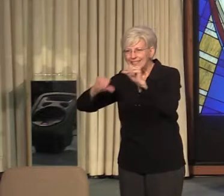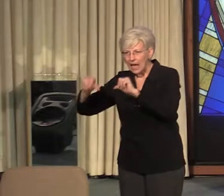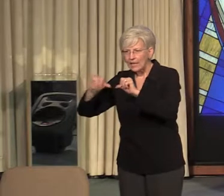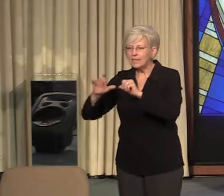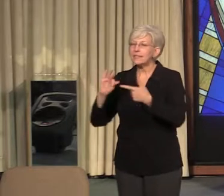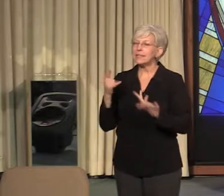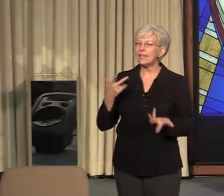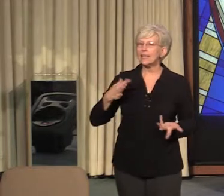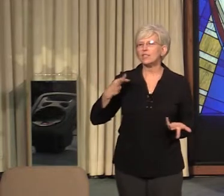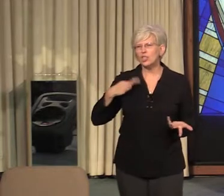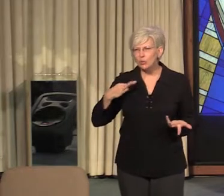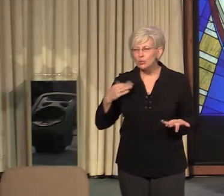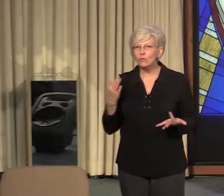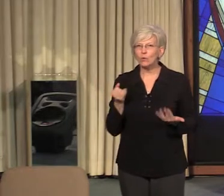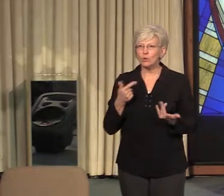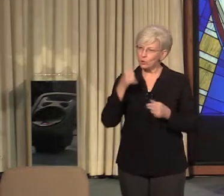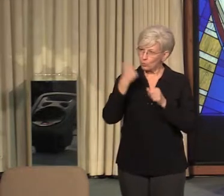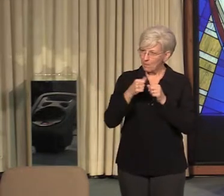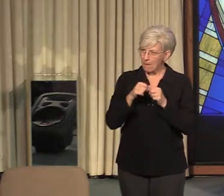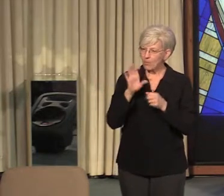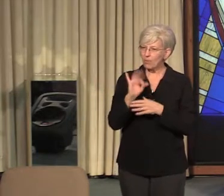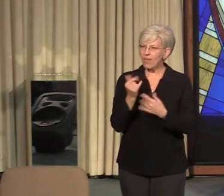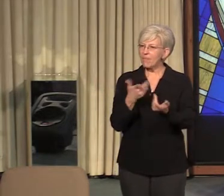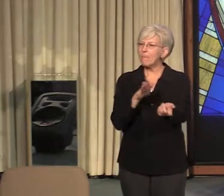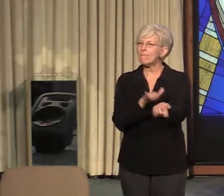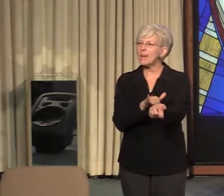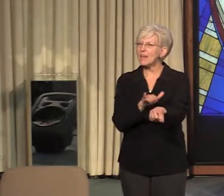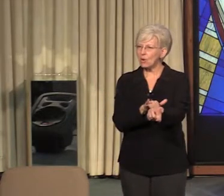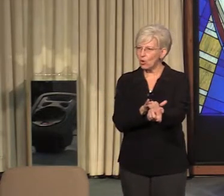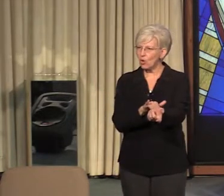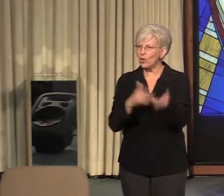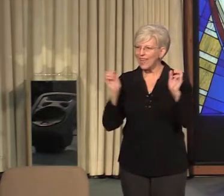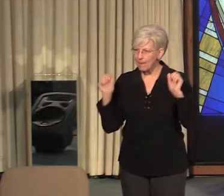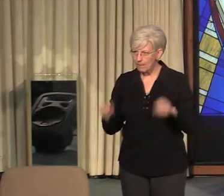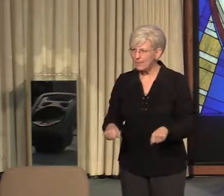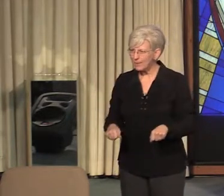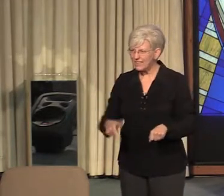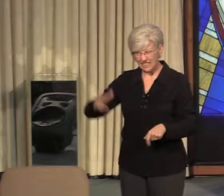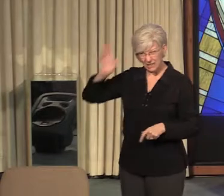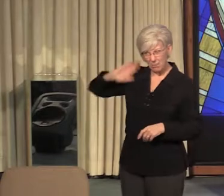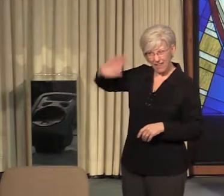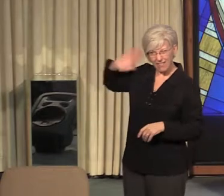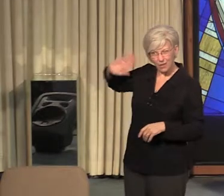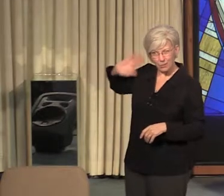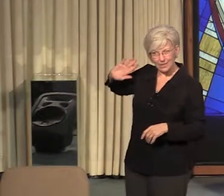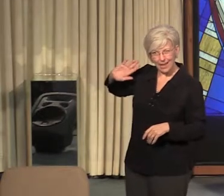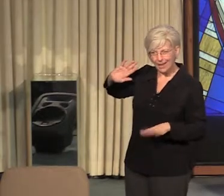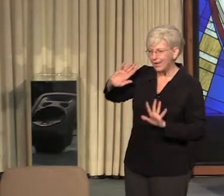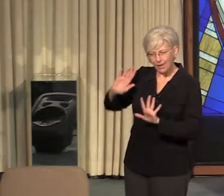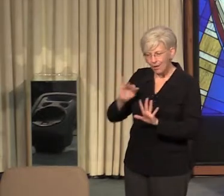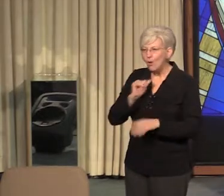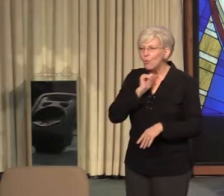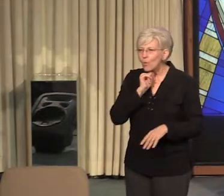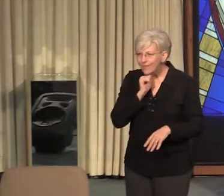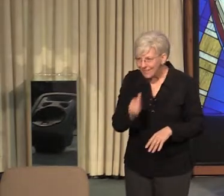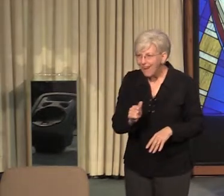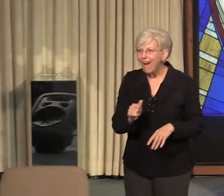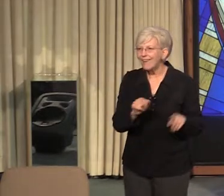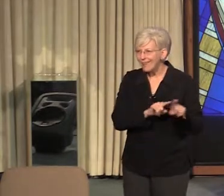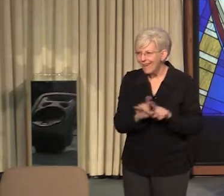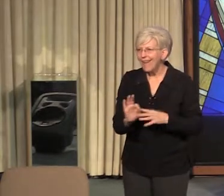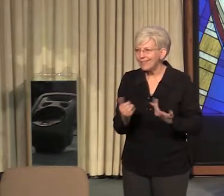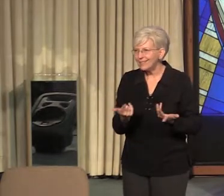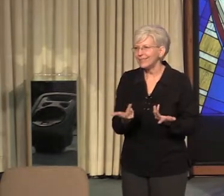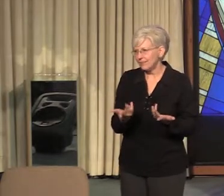the medical capabilities back in those days were not nearly as advanced as they